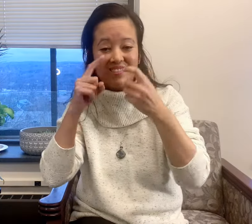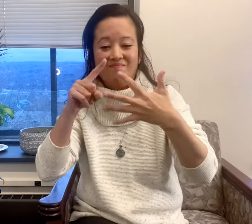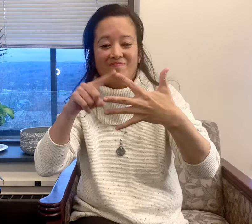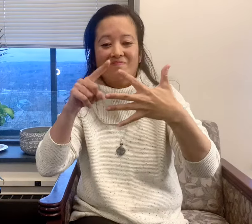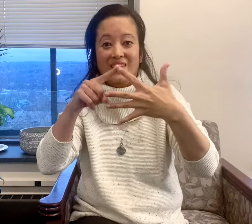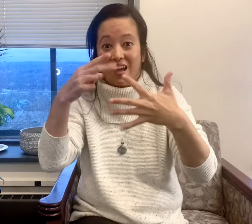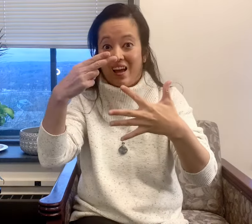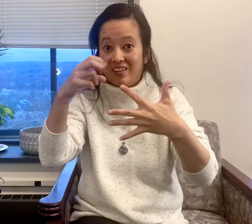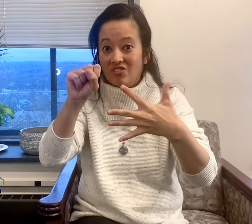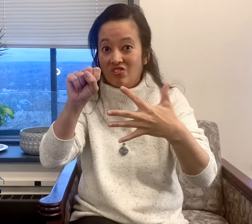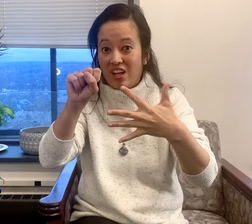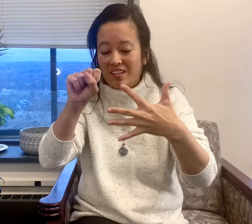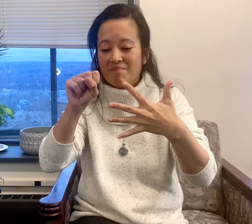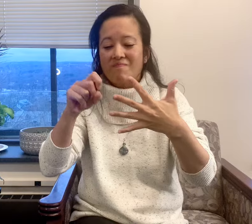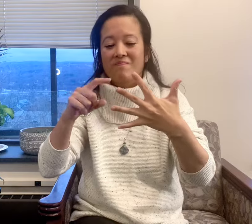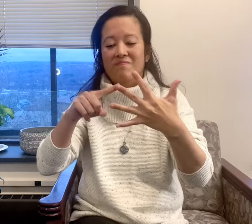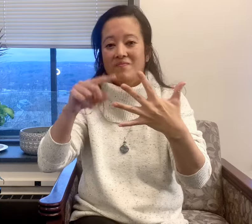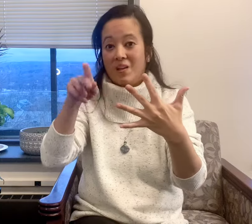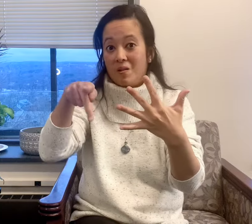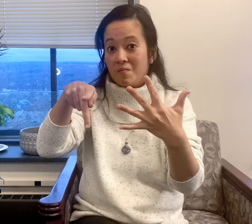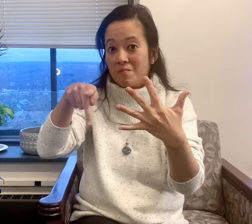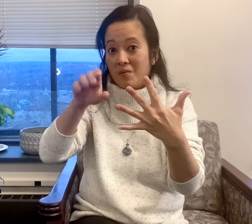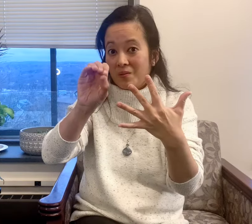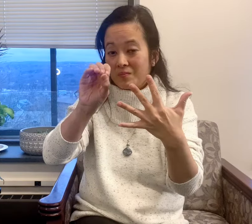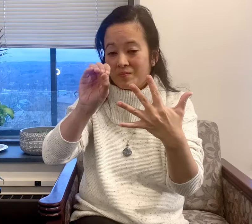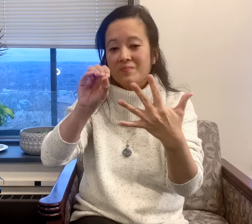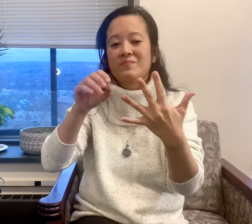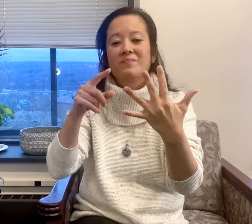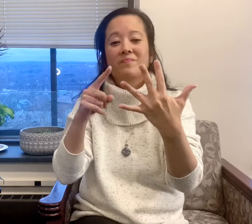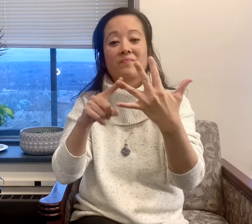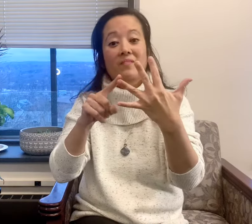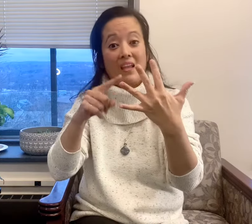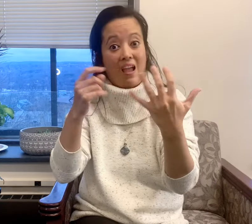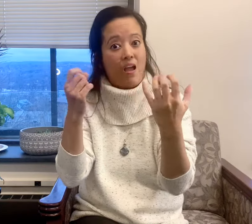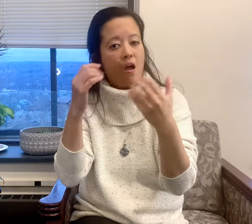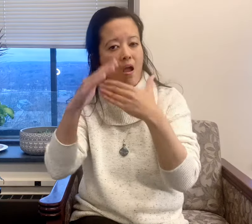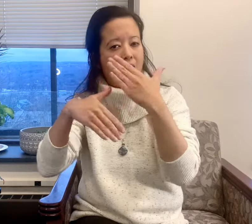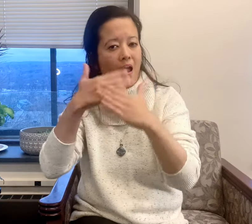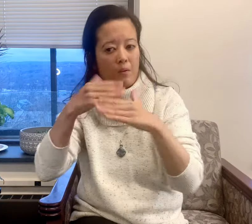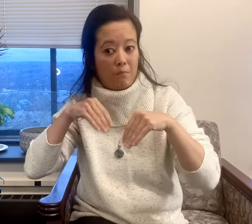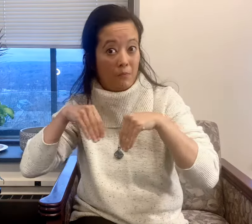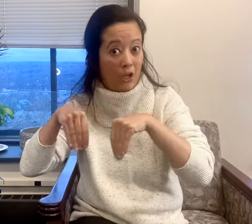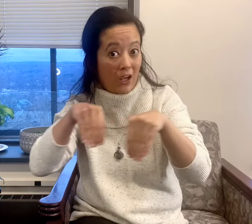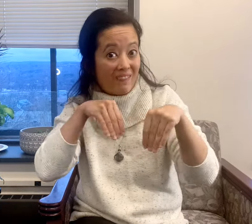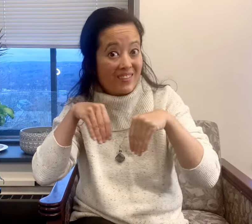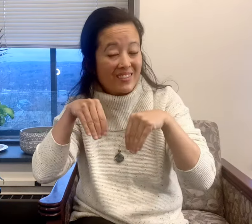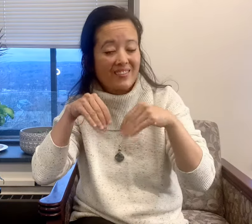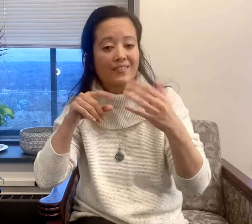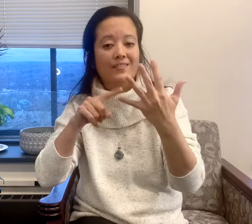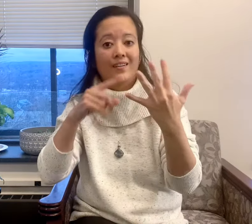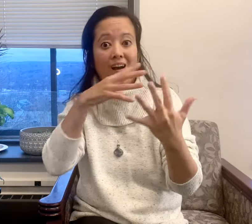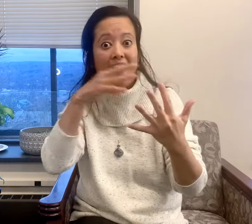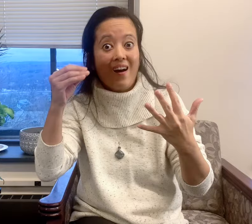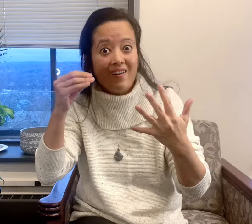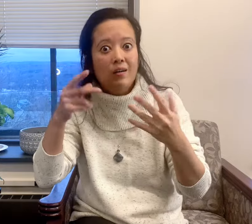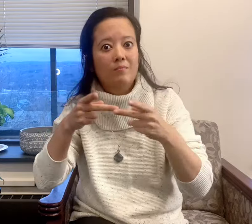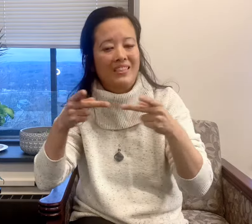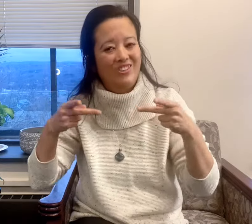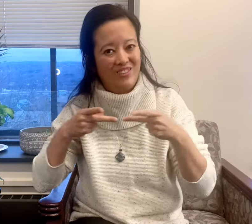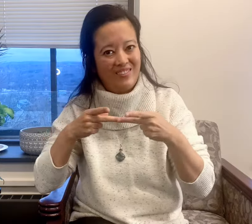facial expression, we use hand shapes, we use palm orientation, hand movement,